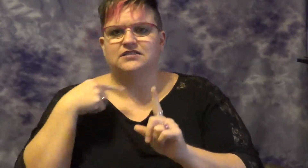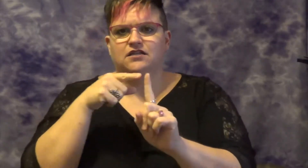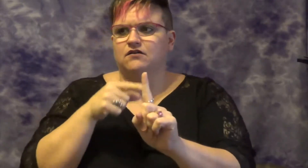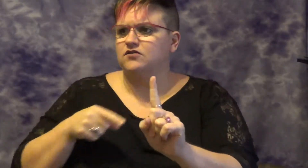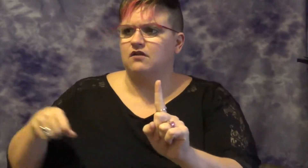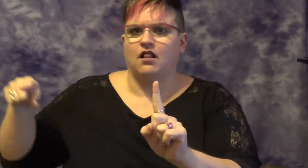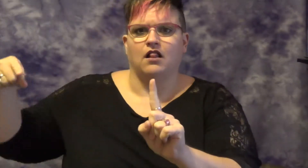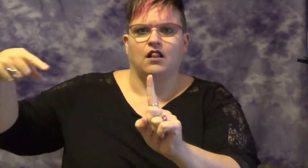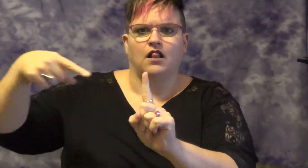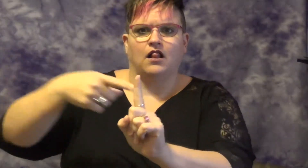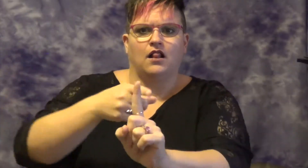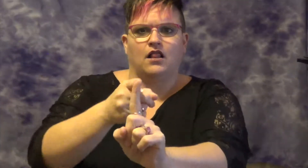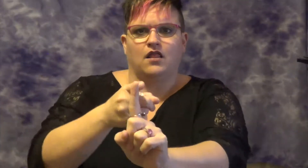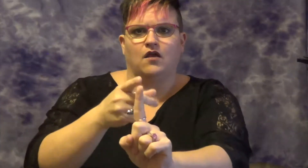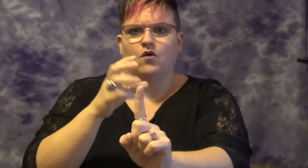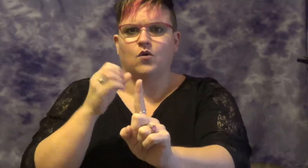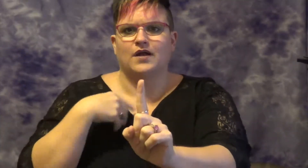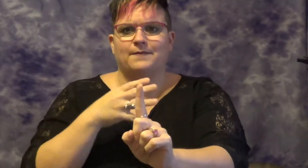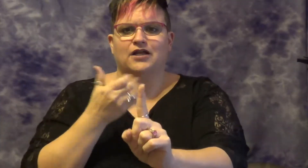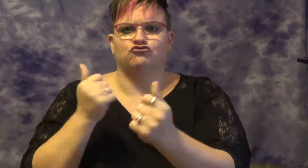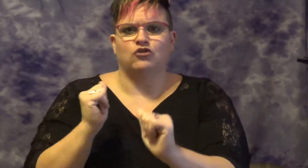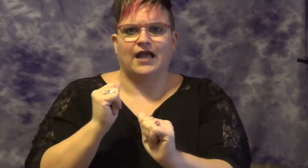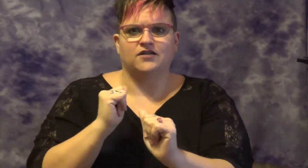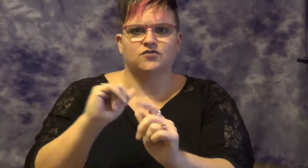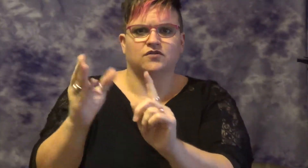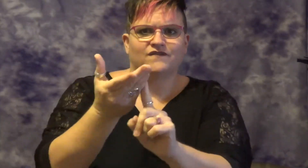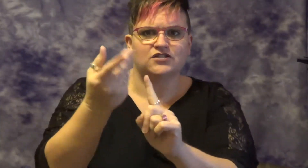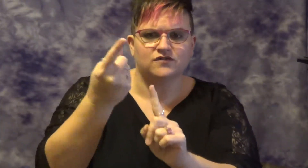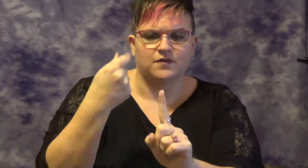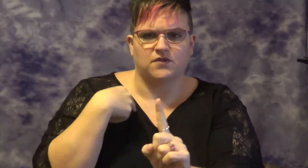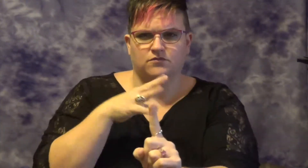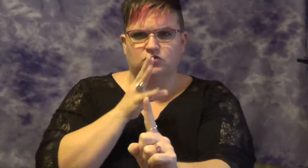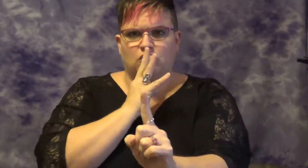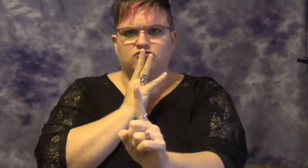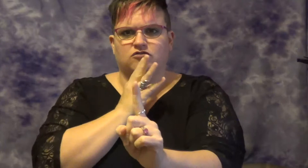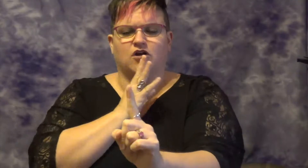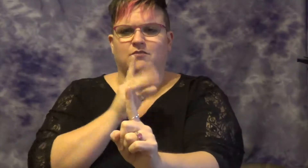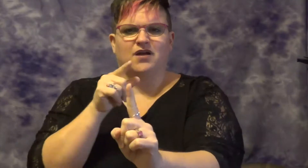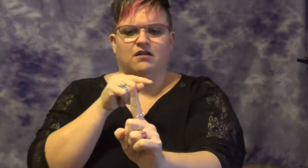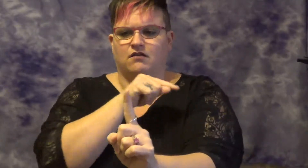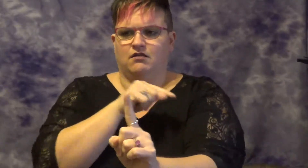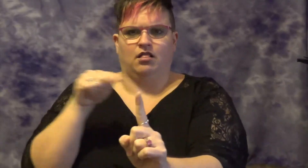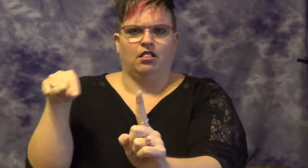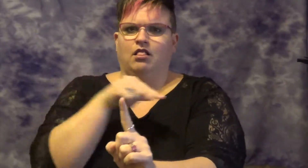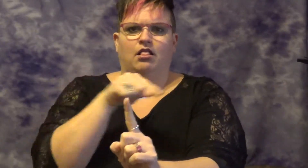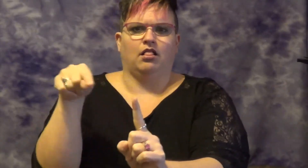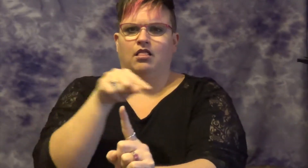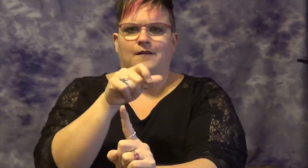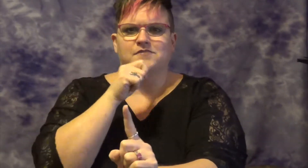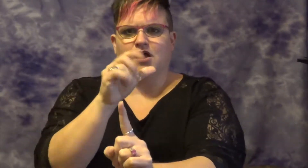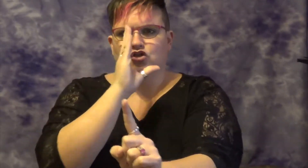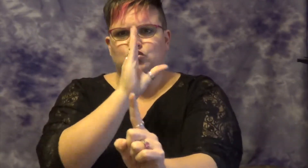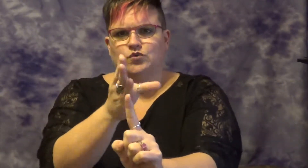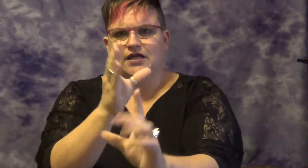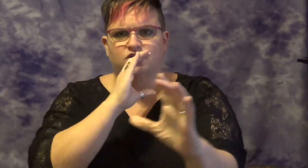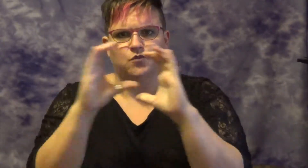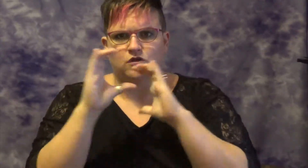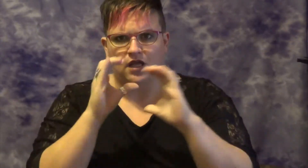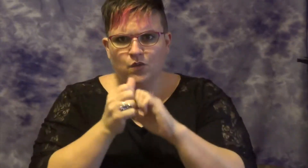the conveyance, meaning it's very clear information. The other construction that has to do with